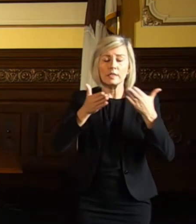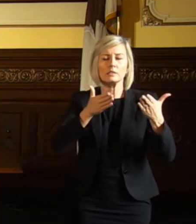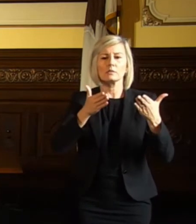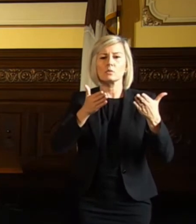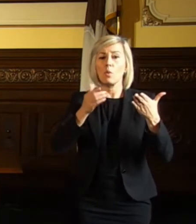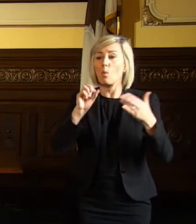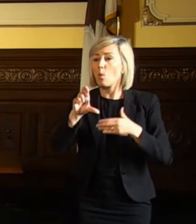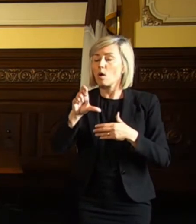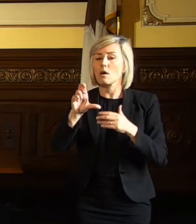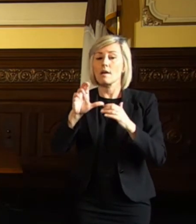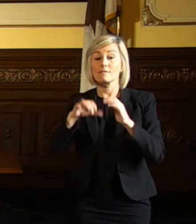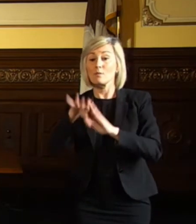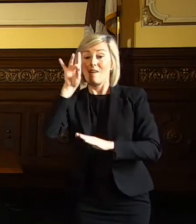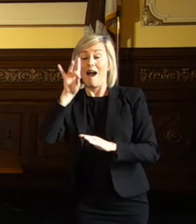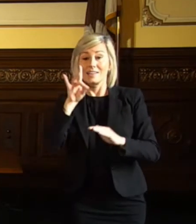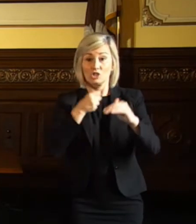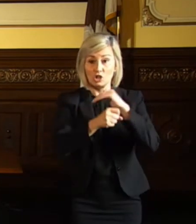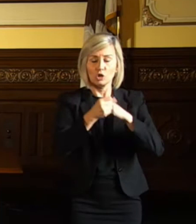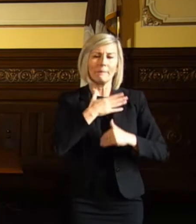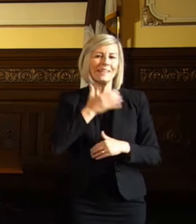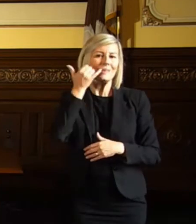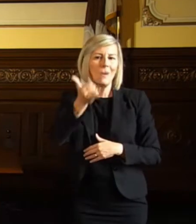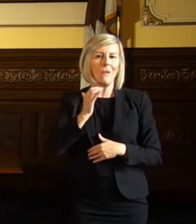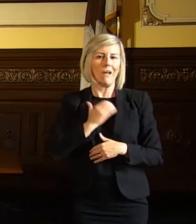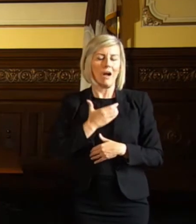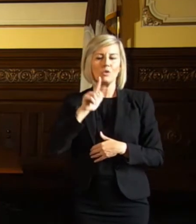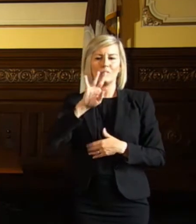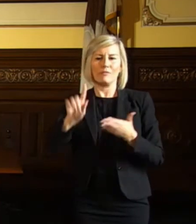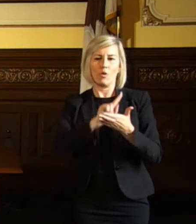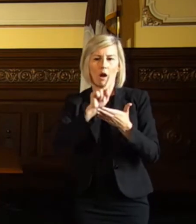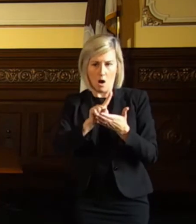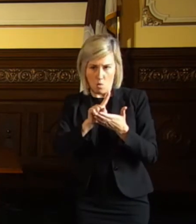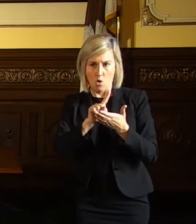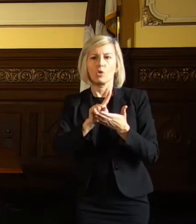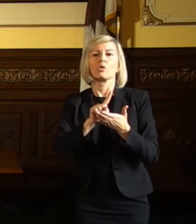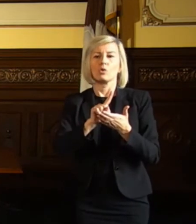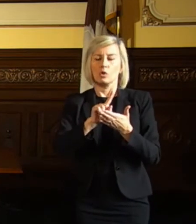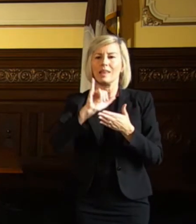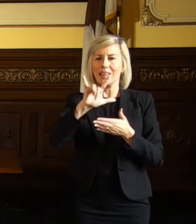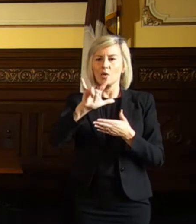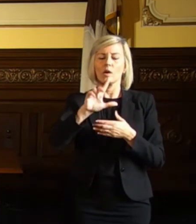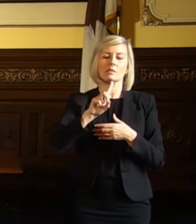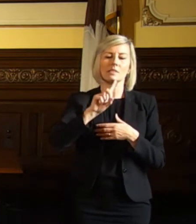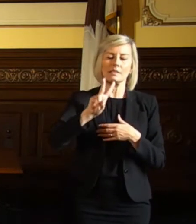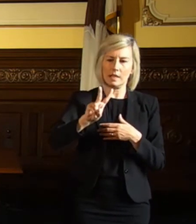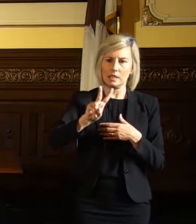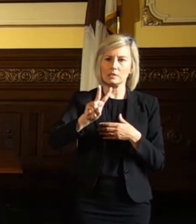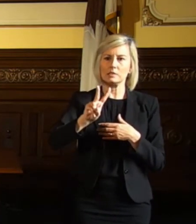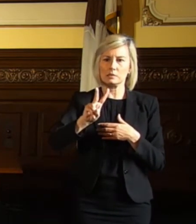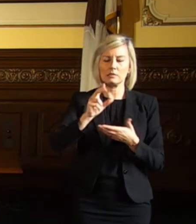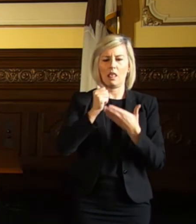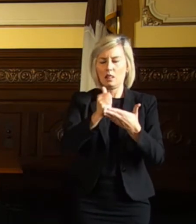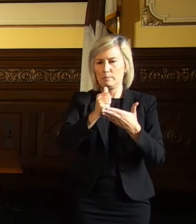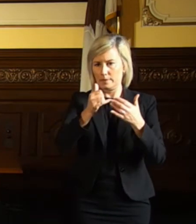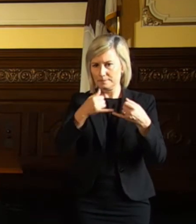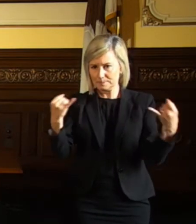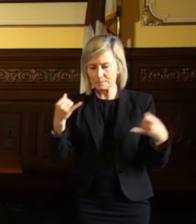a shelter near you, please call our 24-hour Illinois Domestic Violence